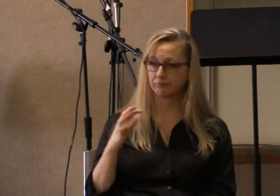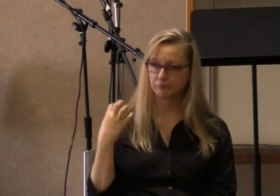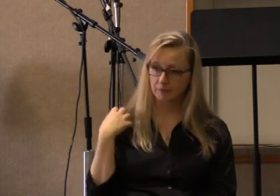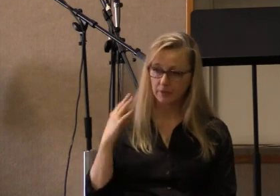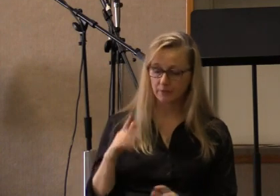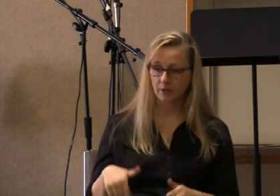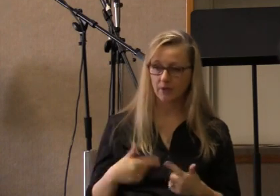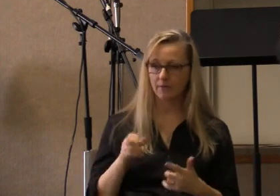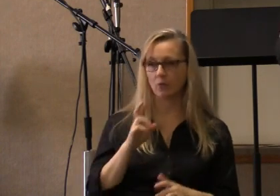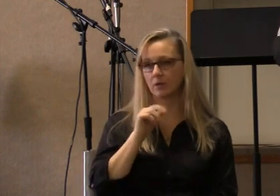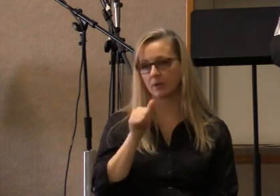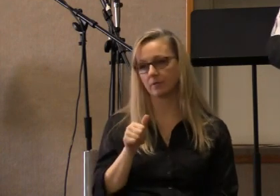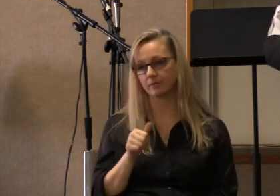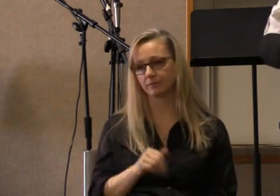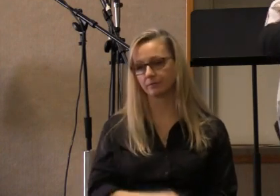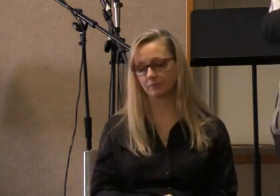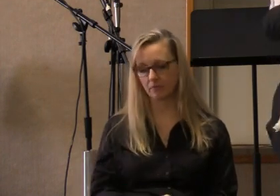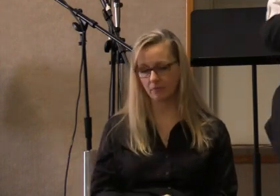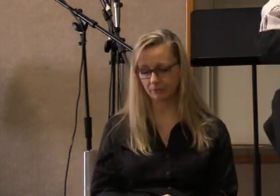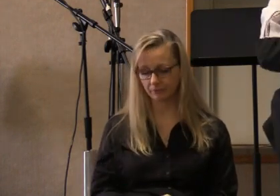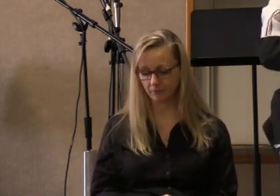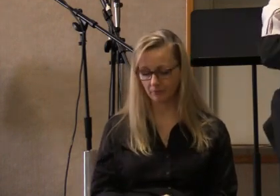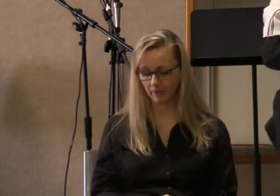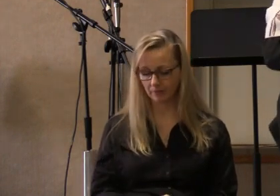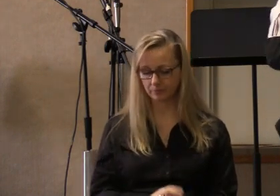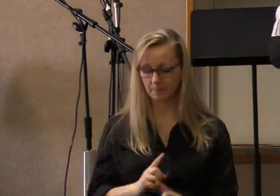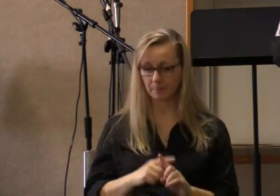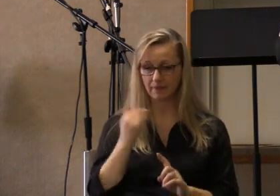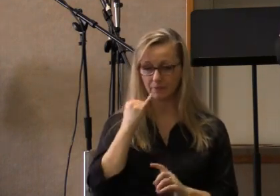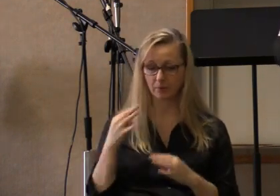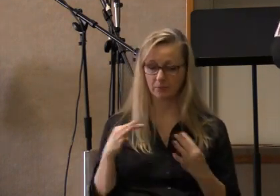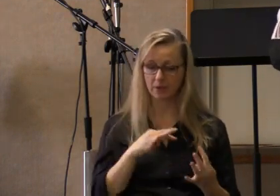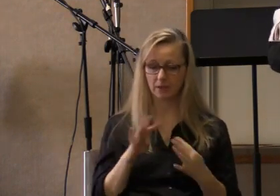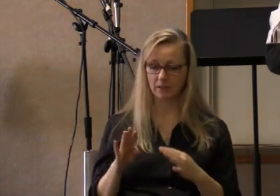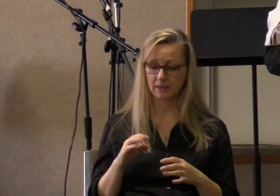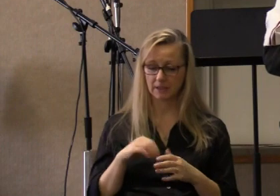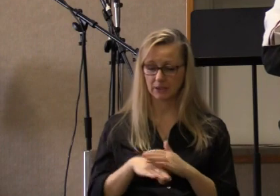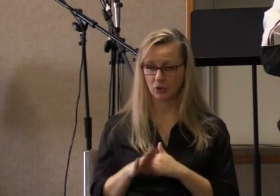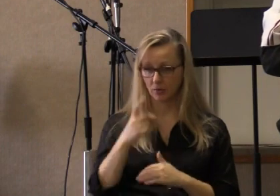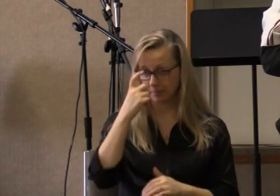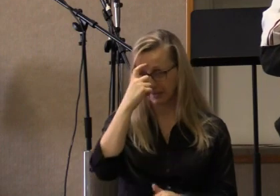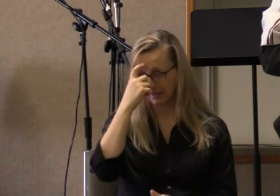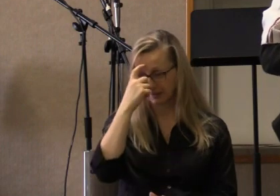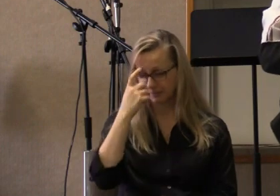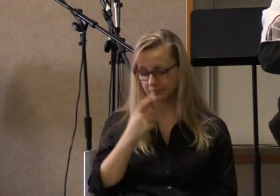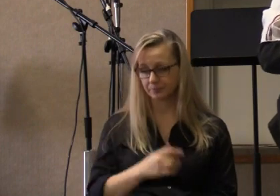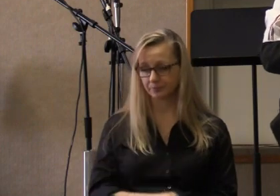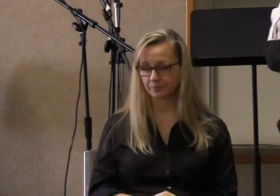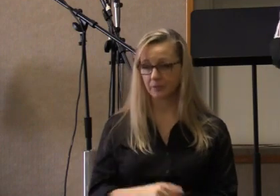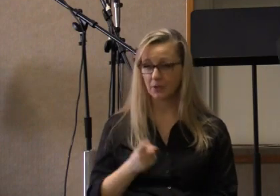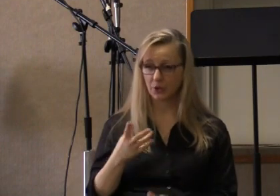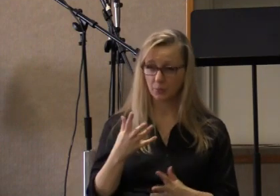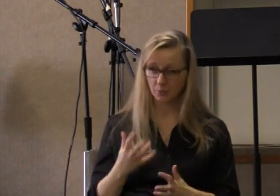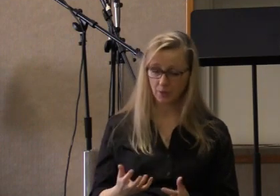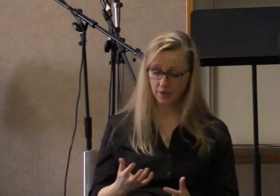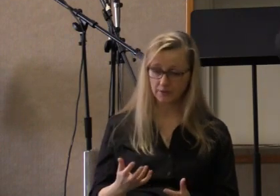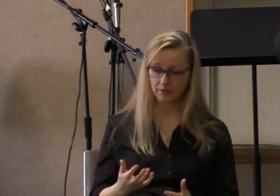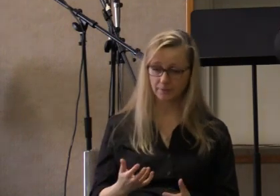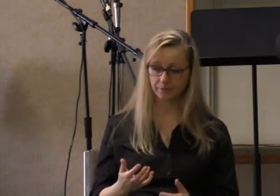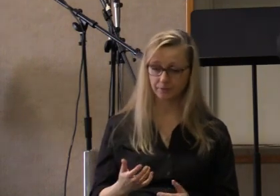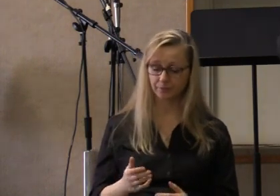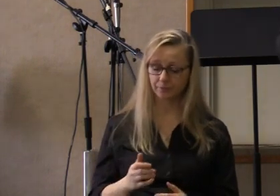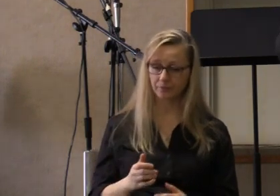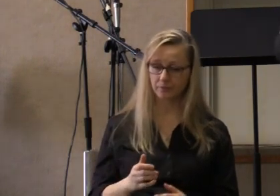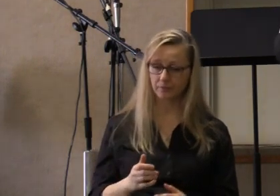you cannot be on the winning side of the mind fight unless the kingdom of God is what you treasure. God is the